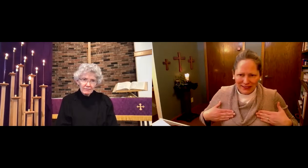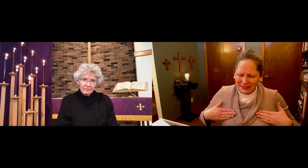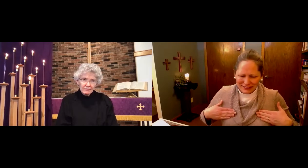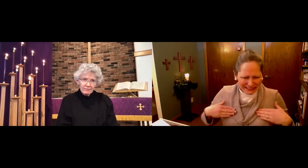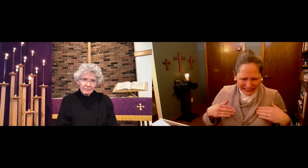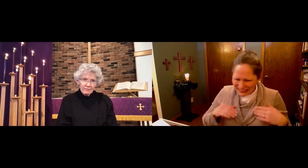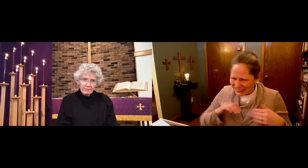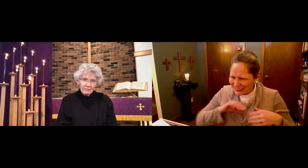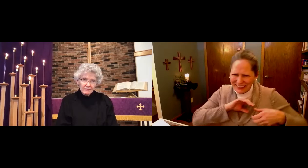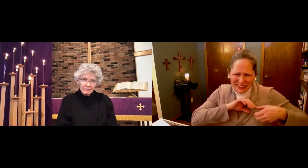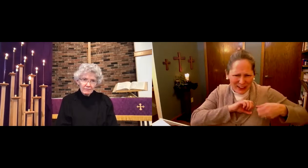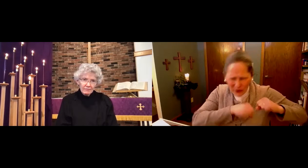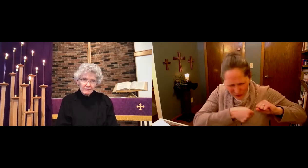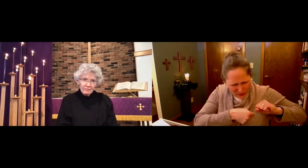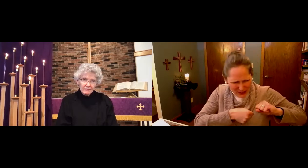while we kept silent,